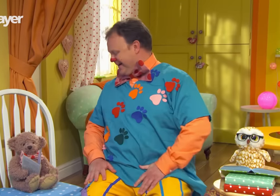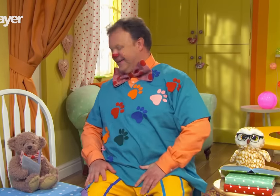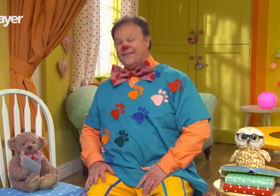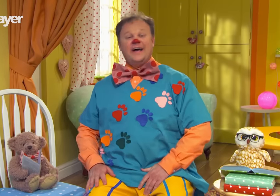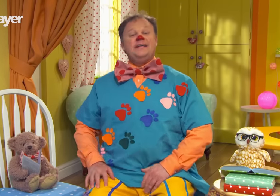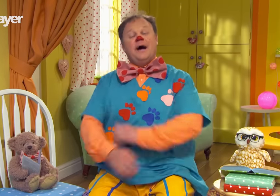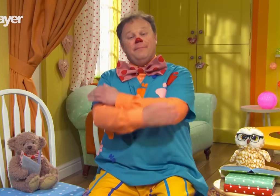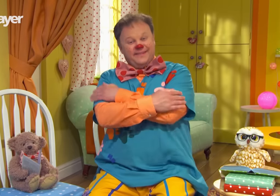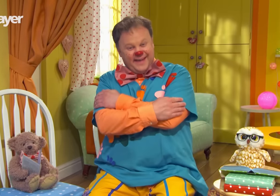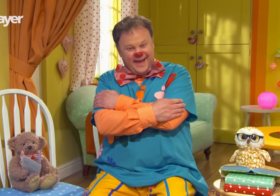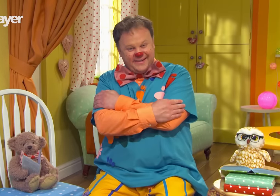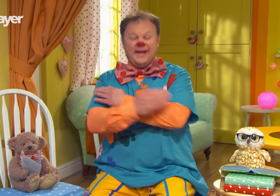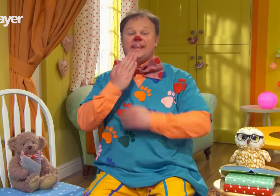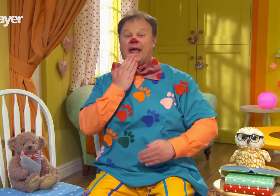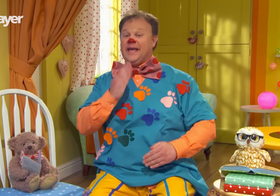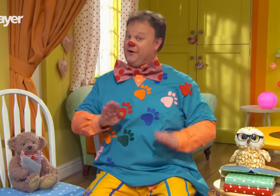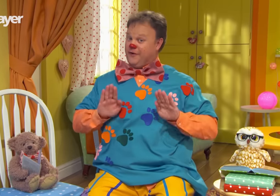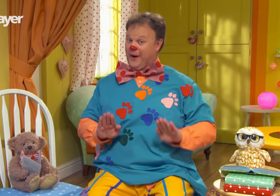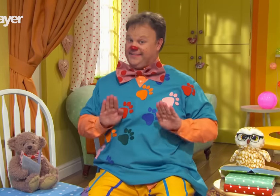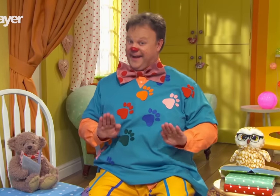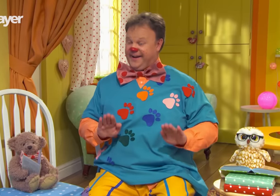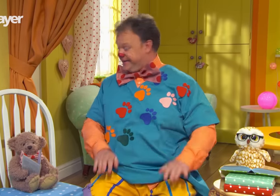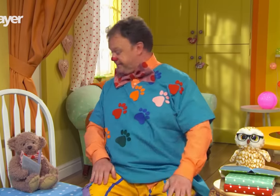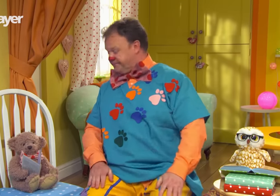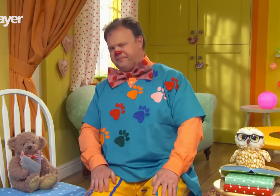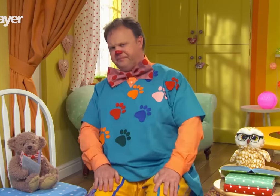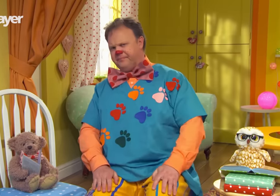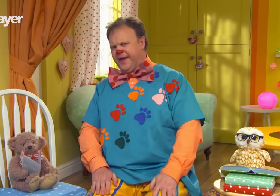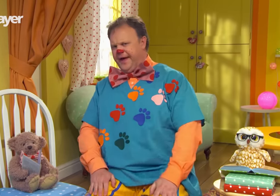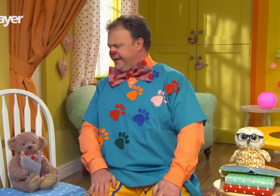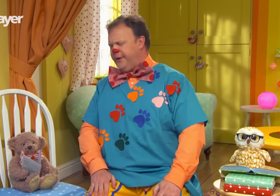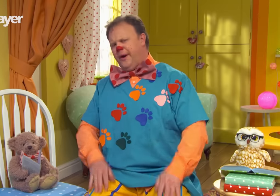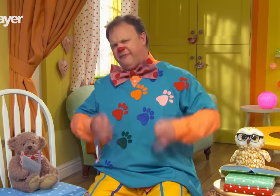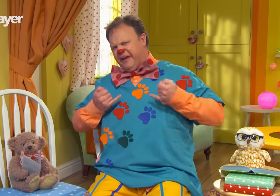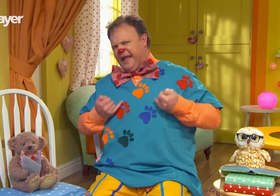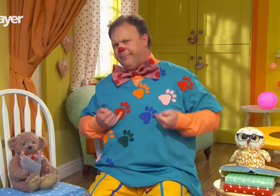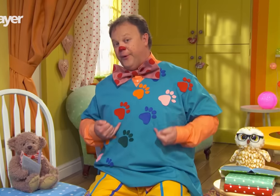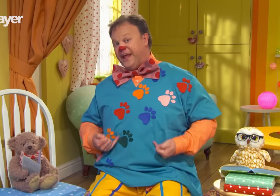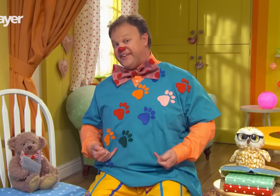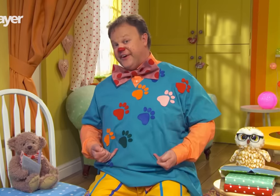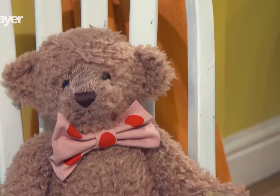Oh, Tumble Ted, thank you for waiting. Are you feeling poorly too?